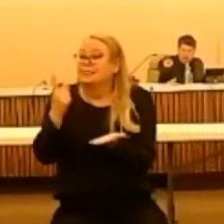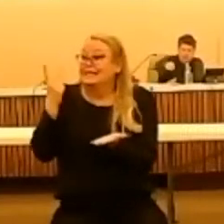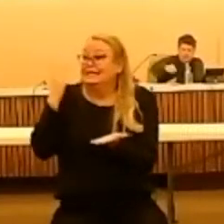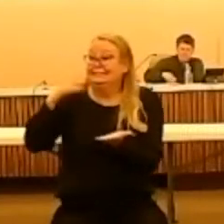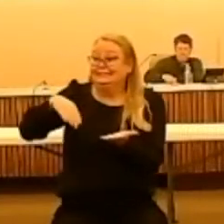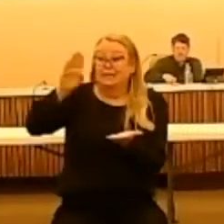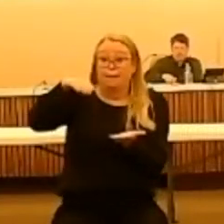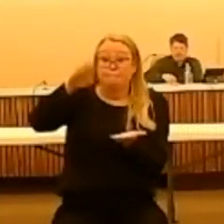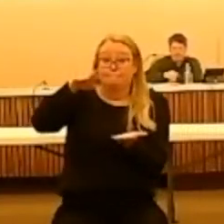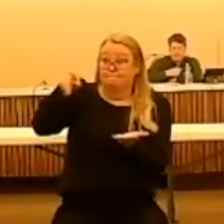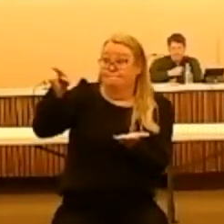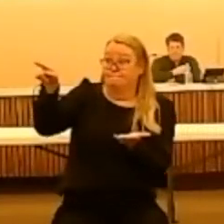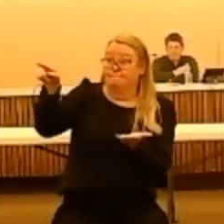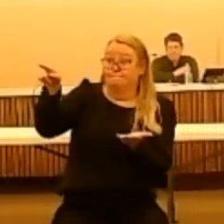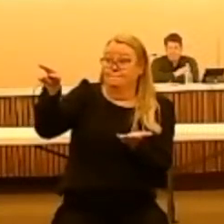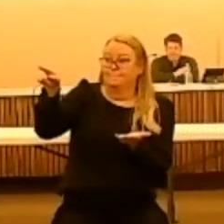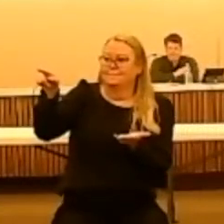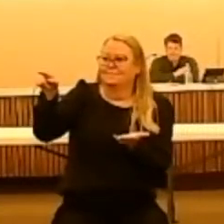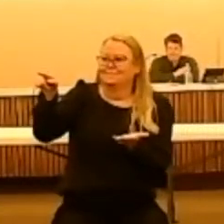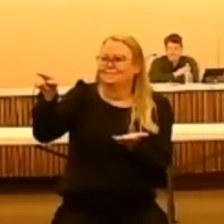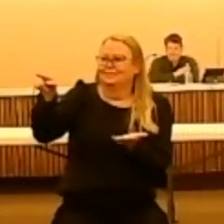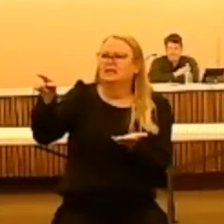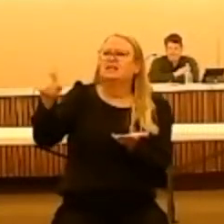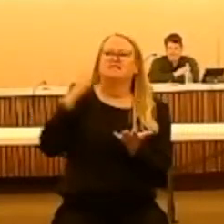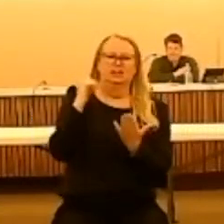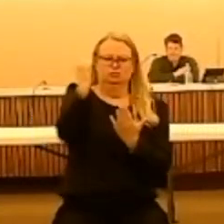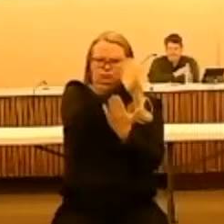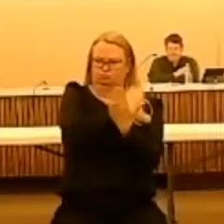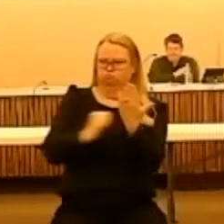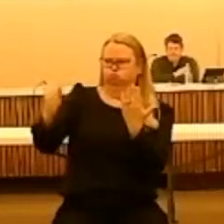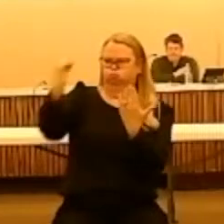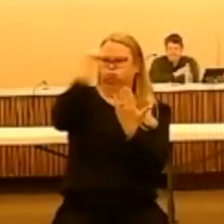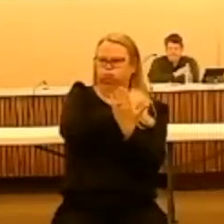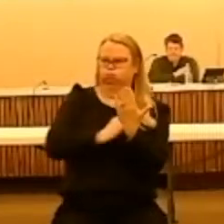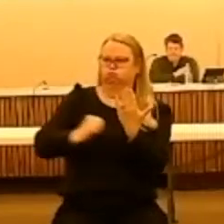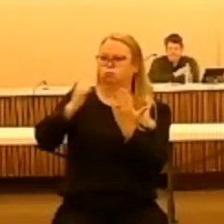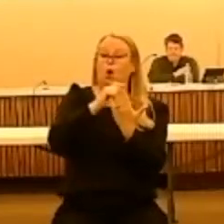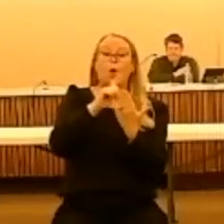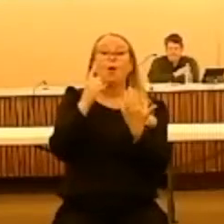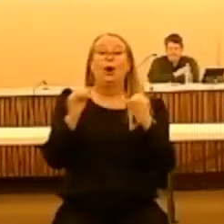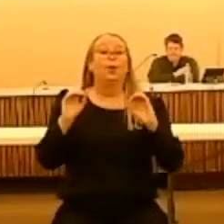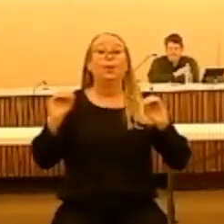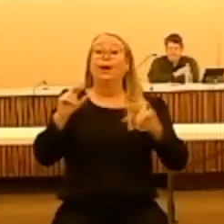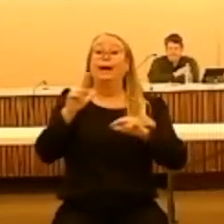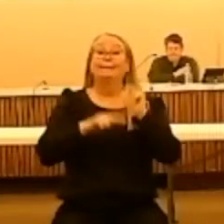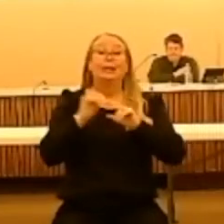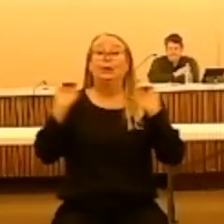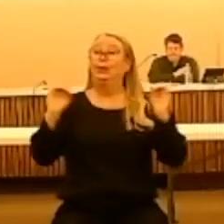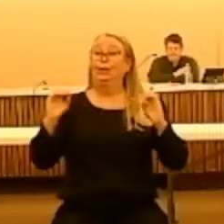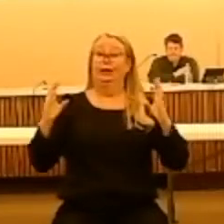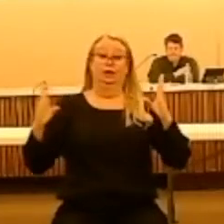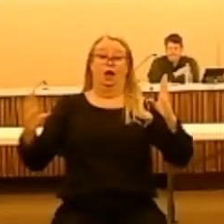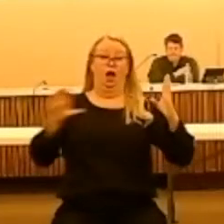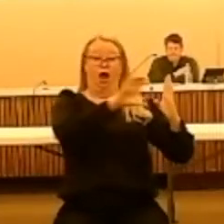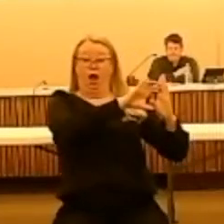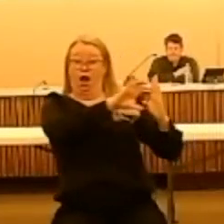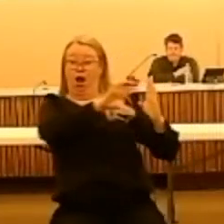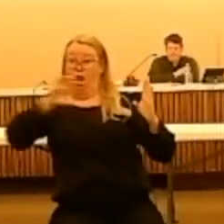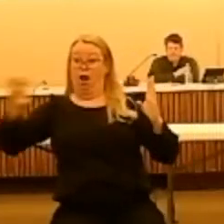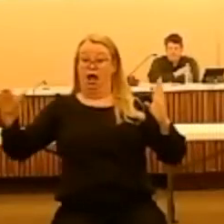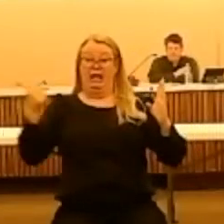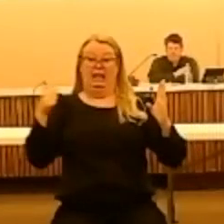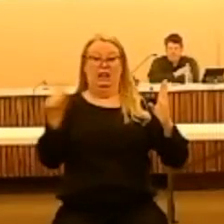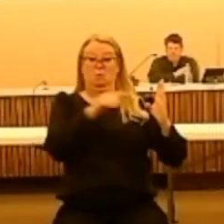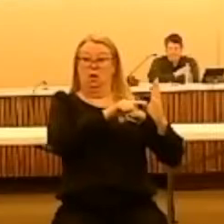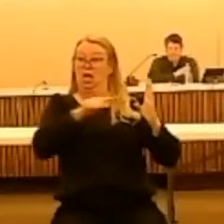part? That's it. It'd be everything from here to here. They own this now, so they would probably, if